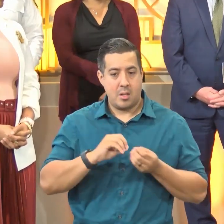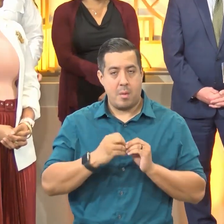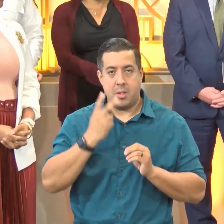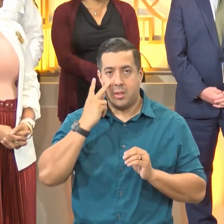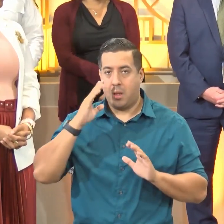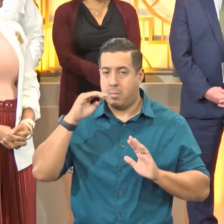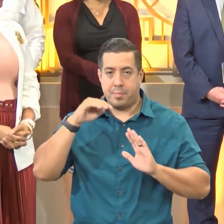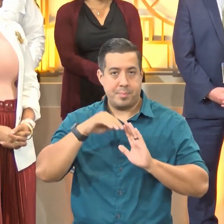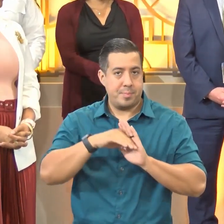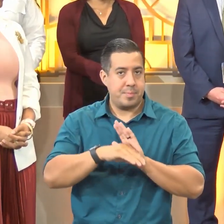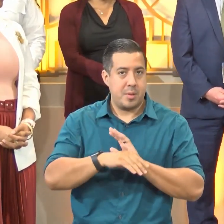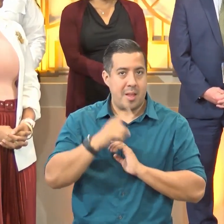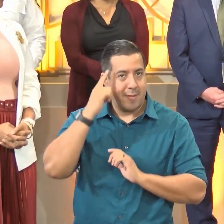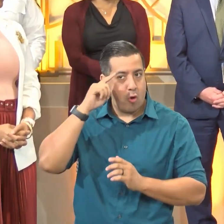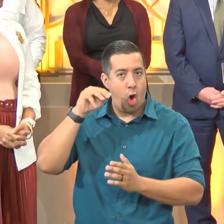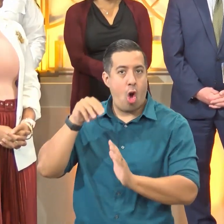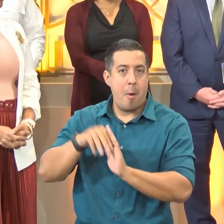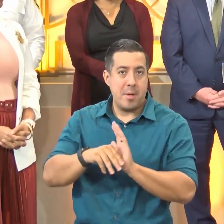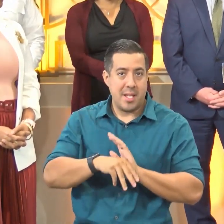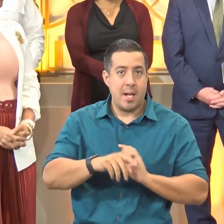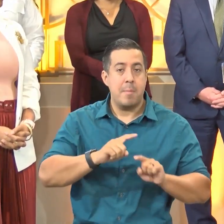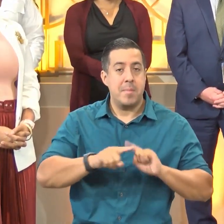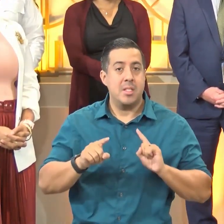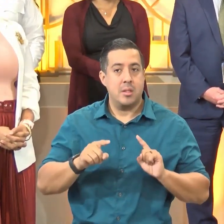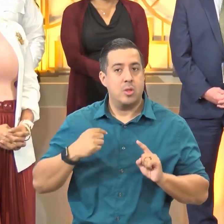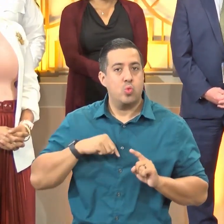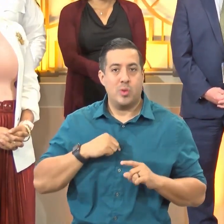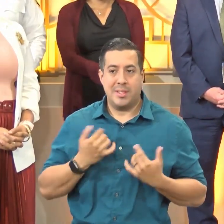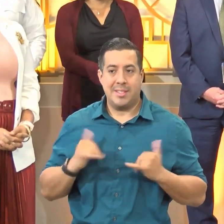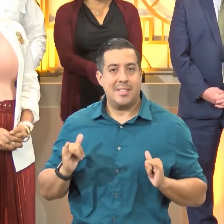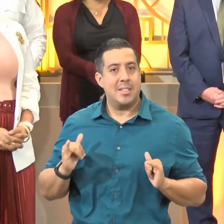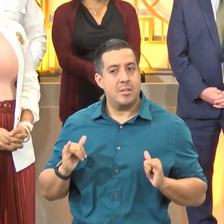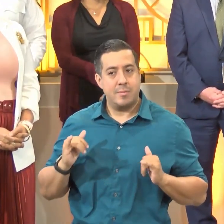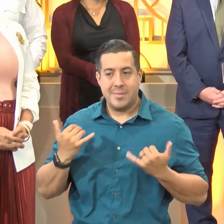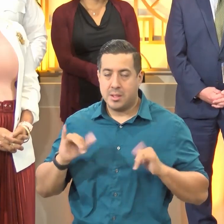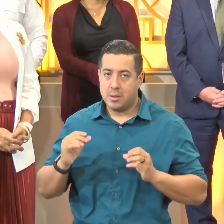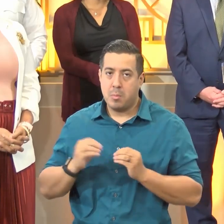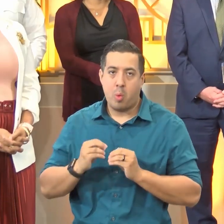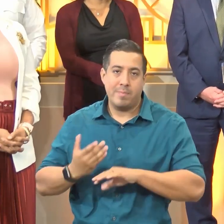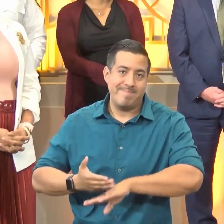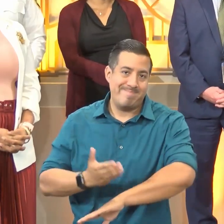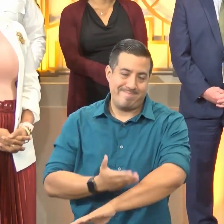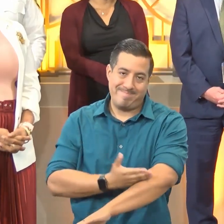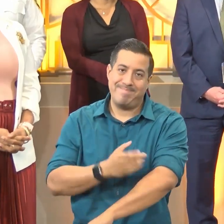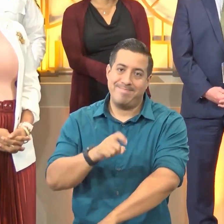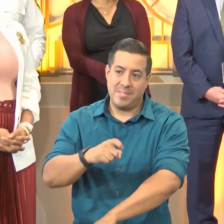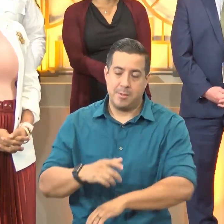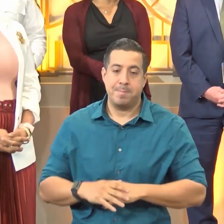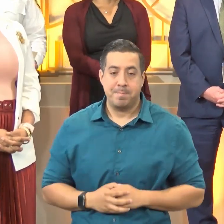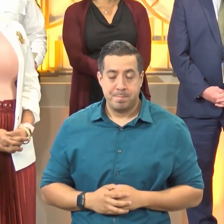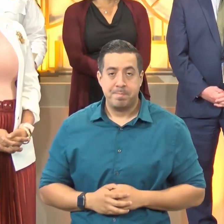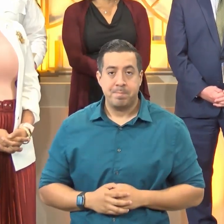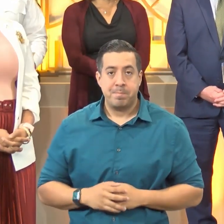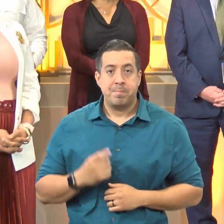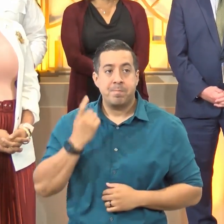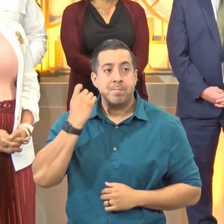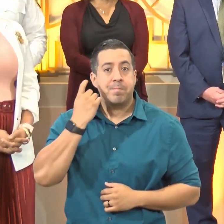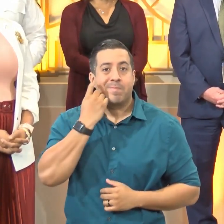as it relates to homicides, but we still have work to do. I initially